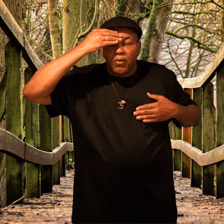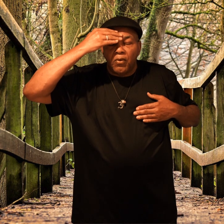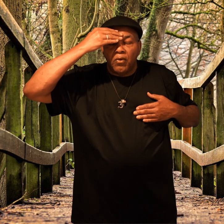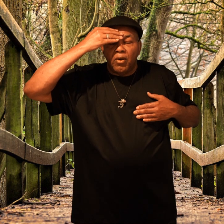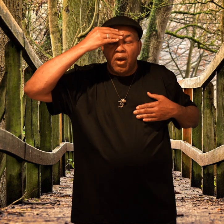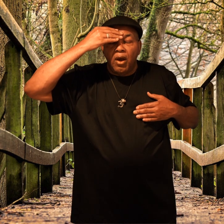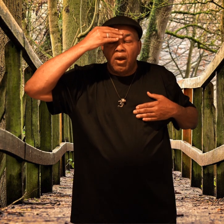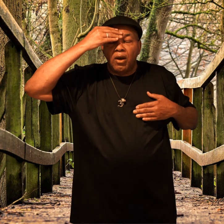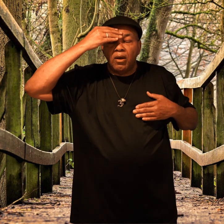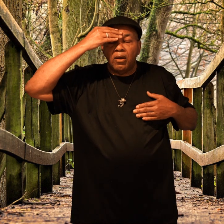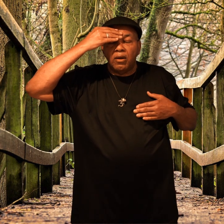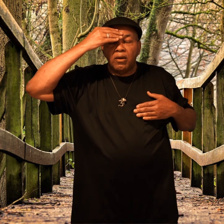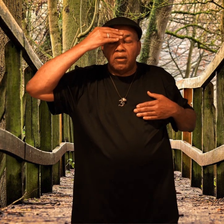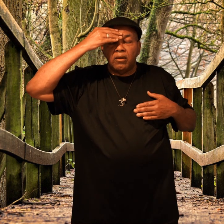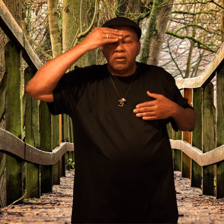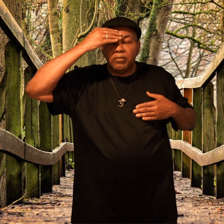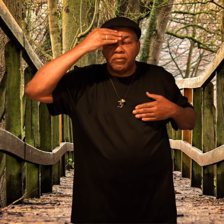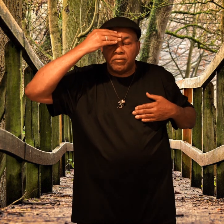inhale, and then big ah.